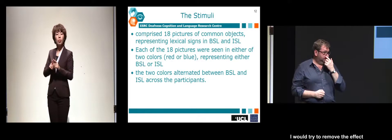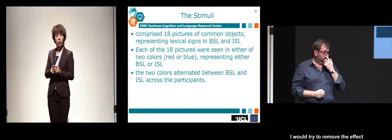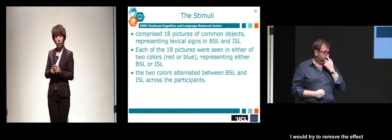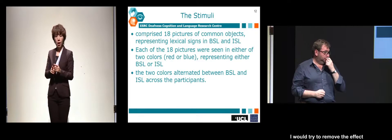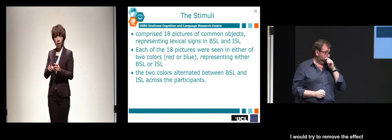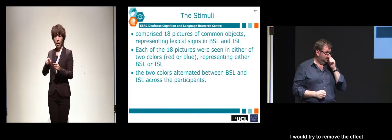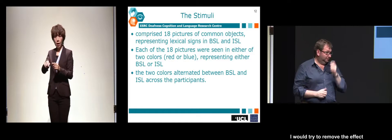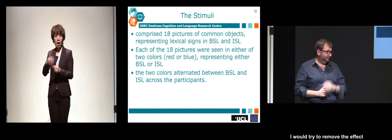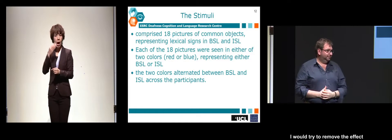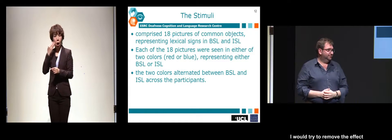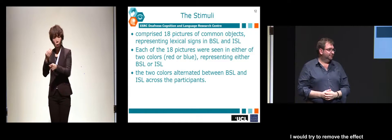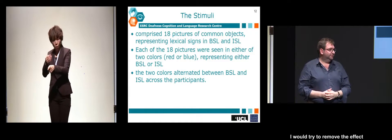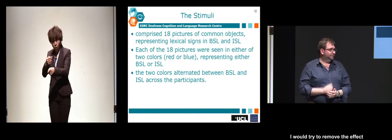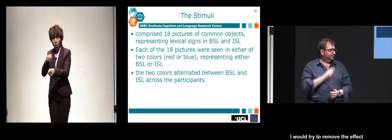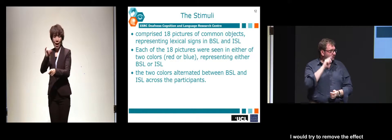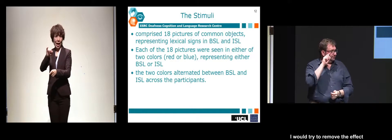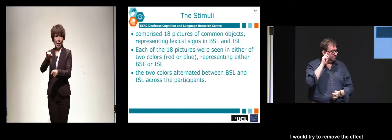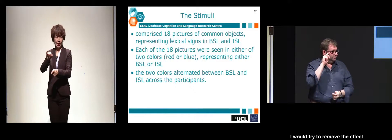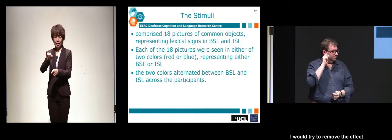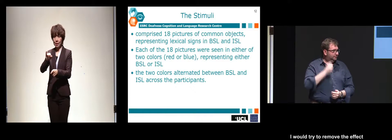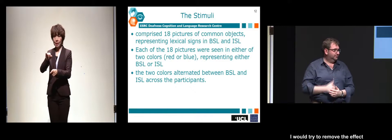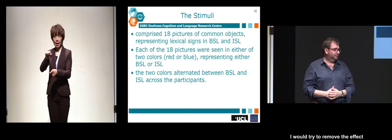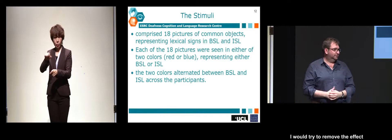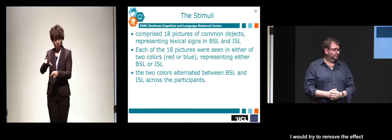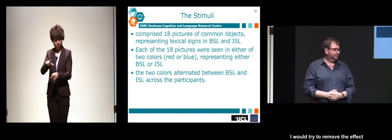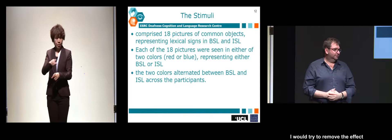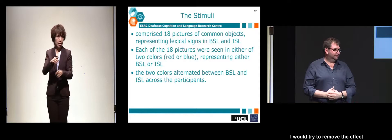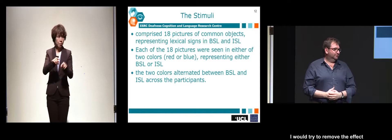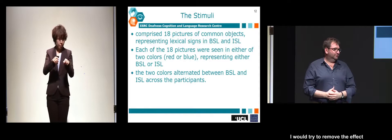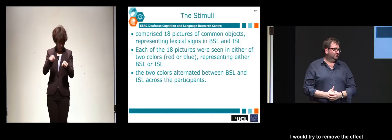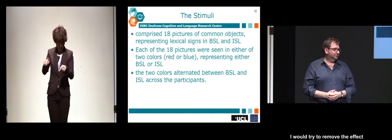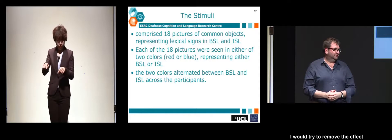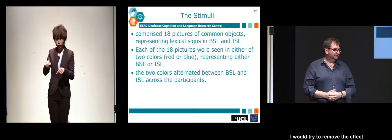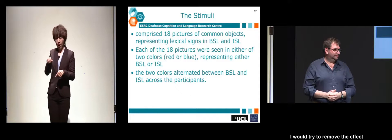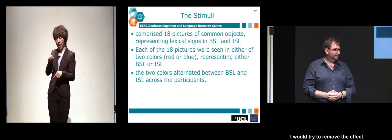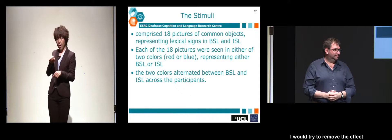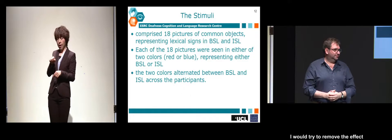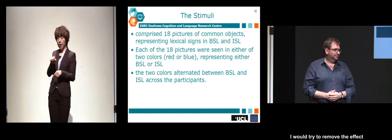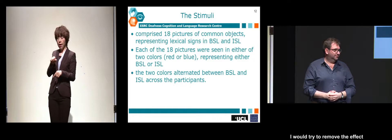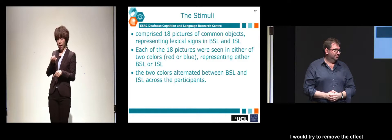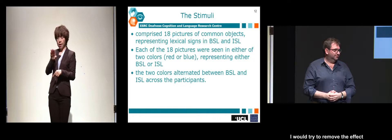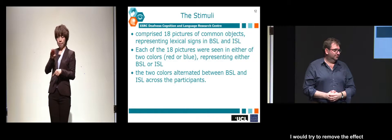I would try to remove the effect of color on the results.